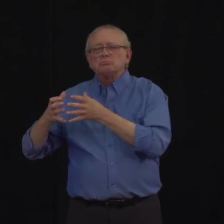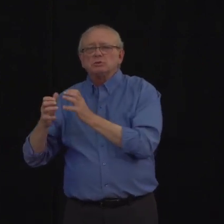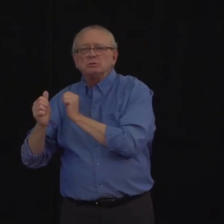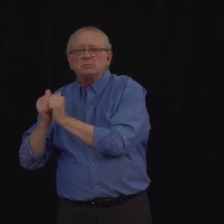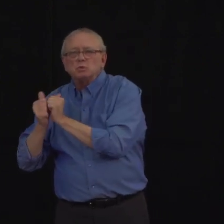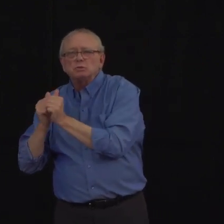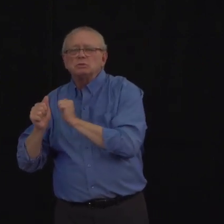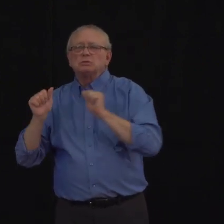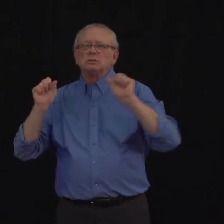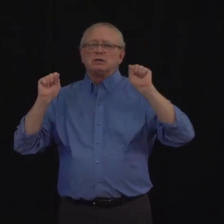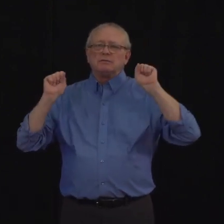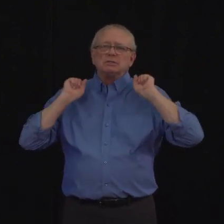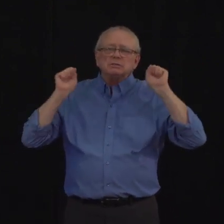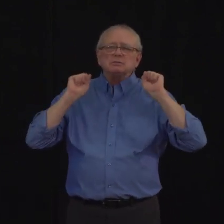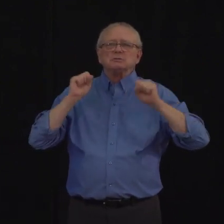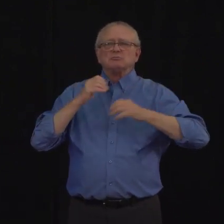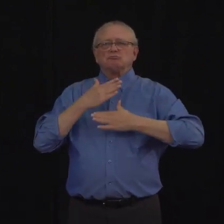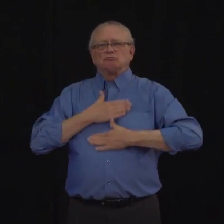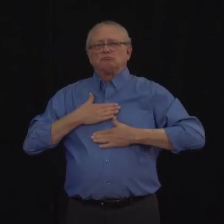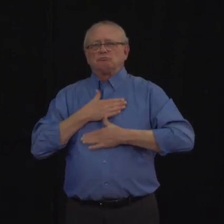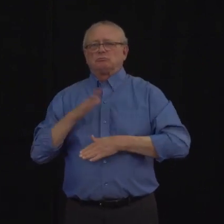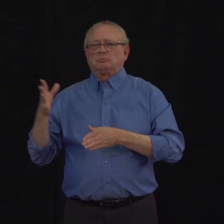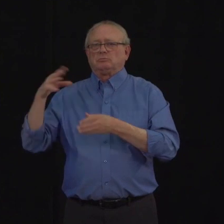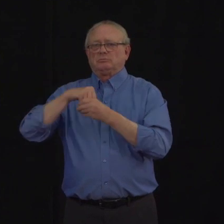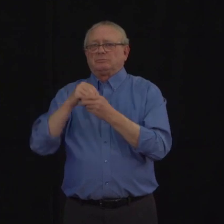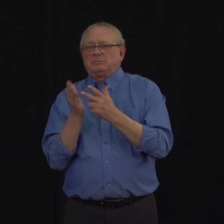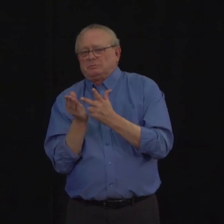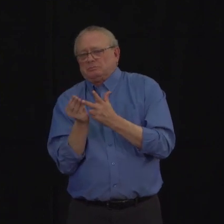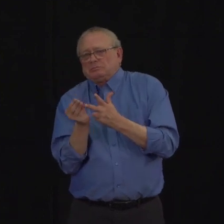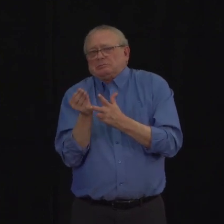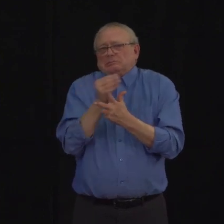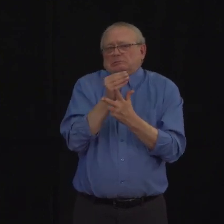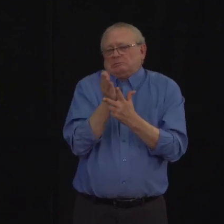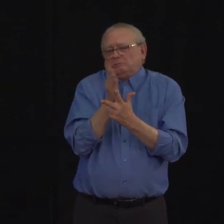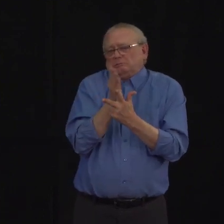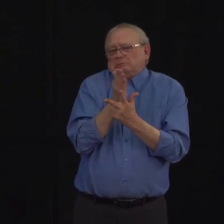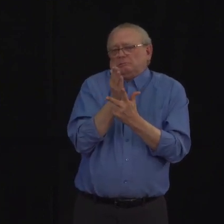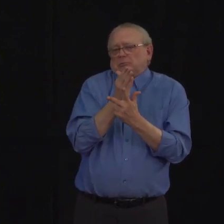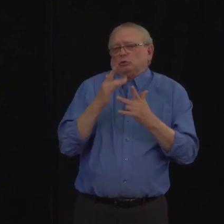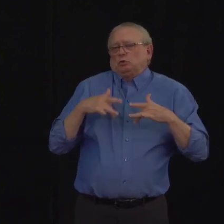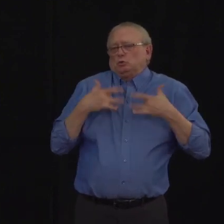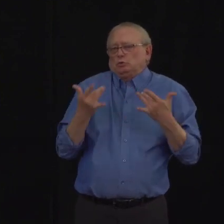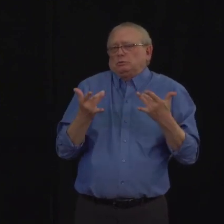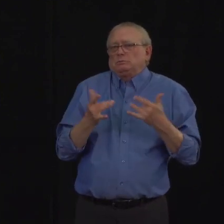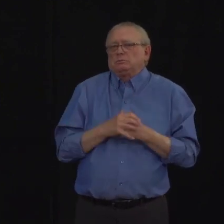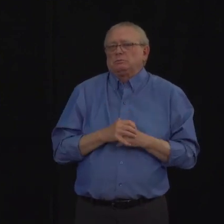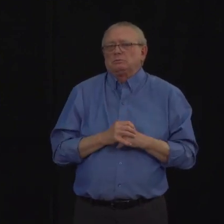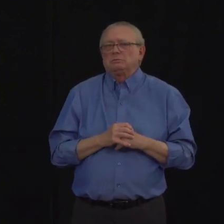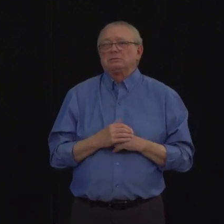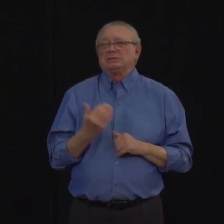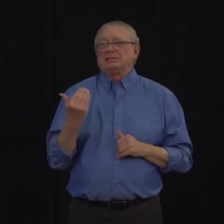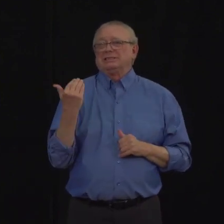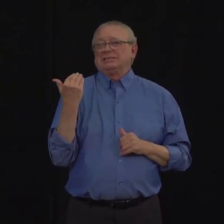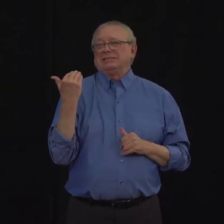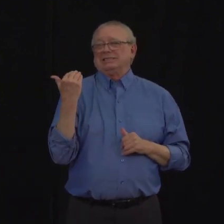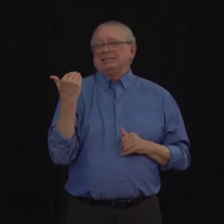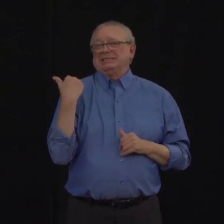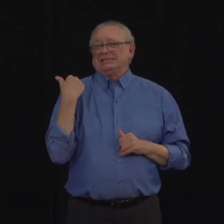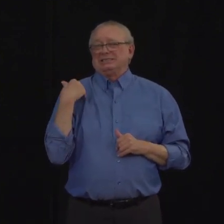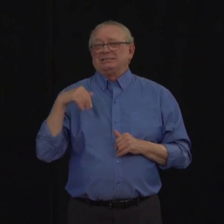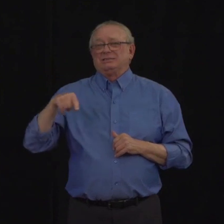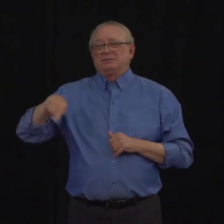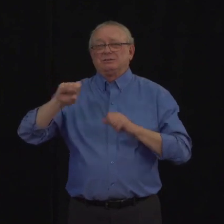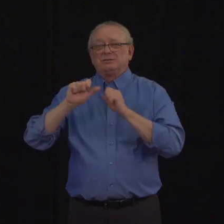the guidelines are met. And the meeting that you're referencing on Friday was one that was specifically so that we